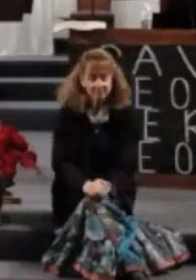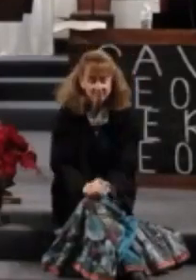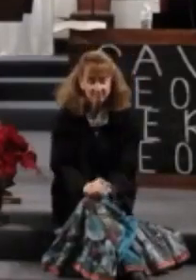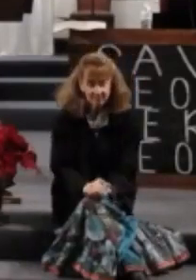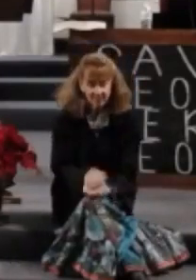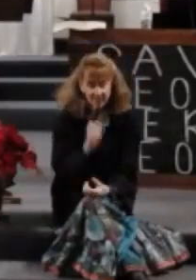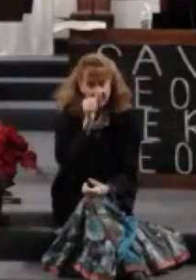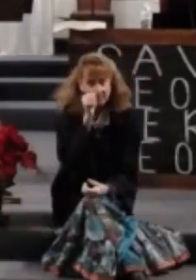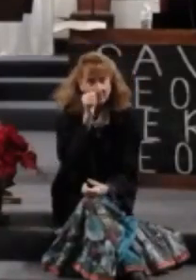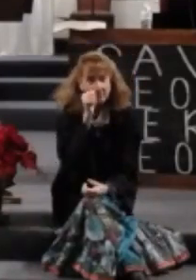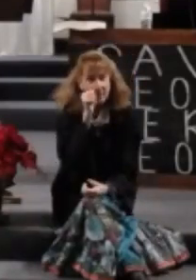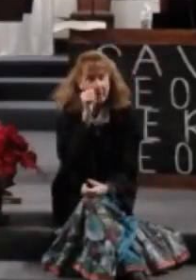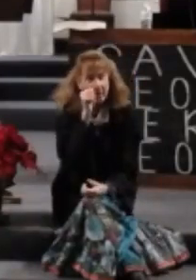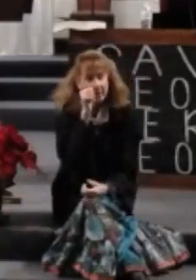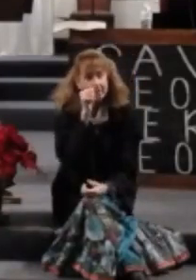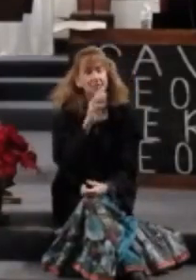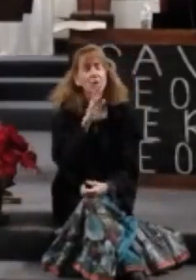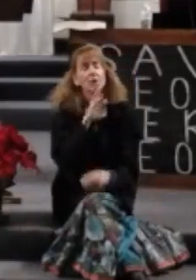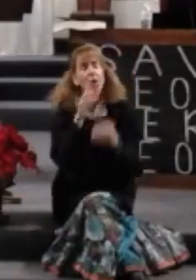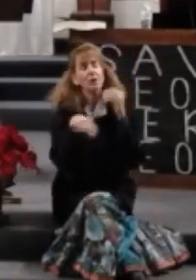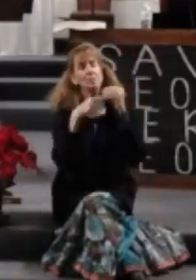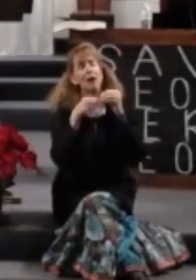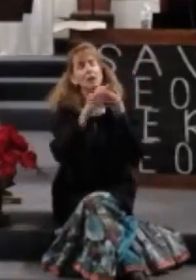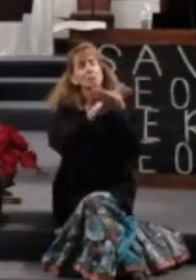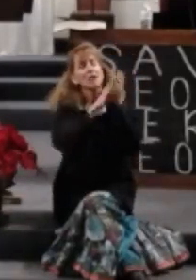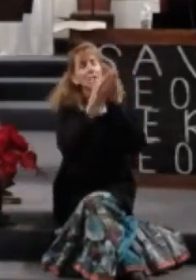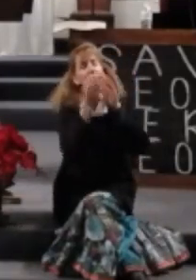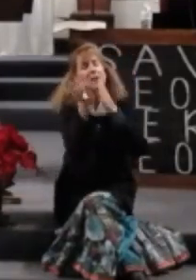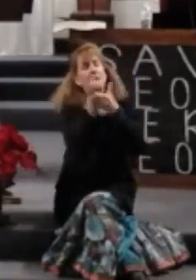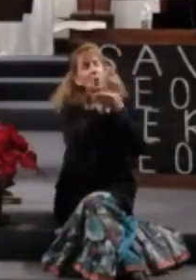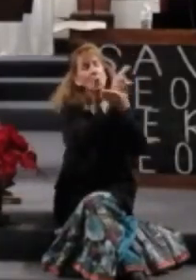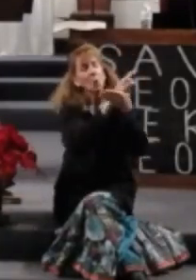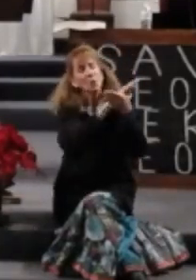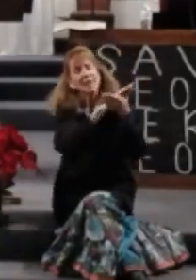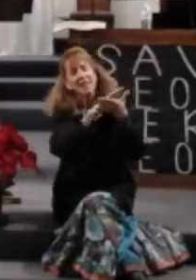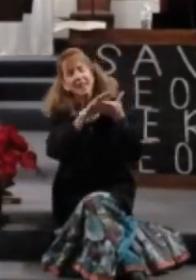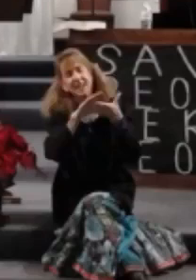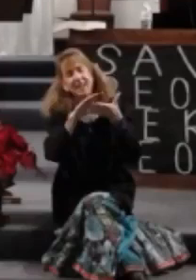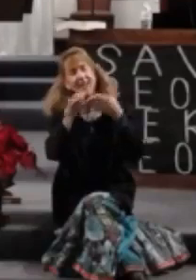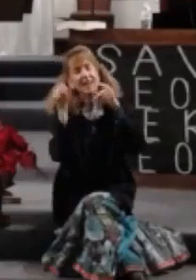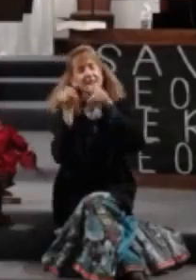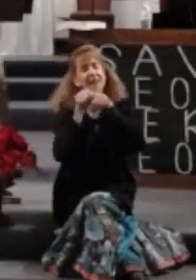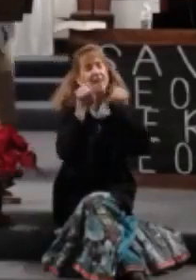And we talked about being holy priests, a royal priesthood,